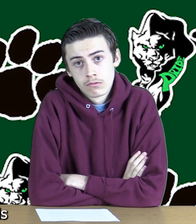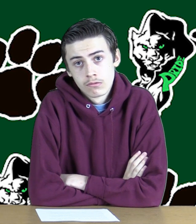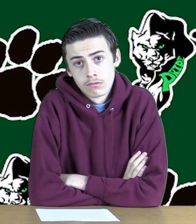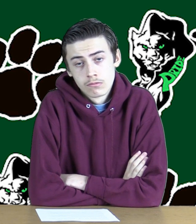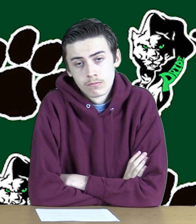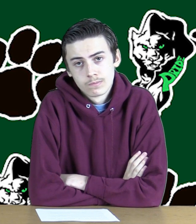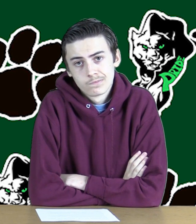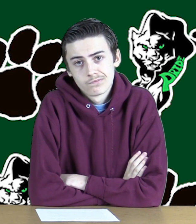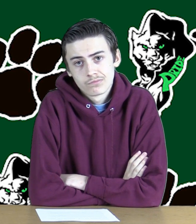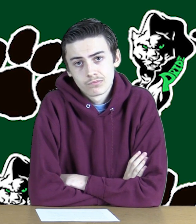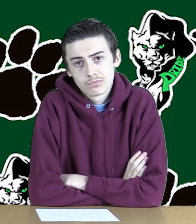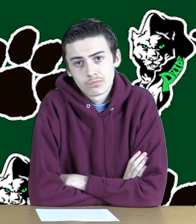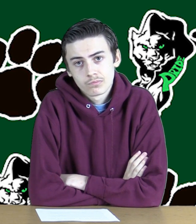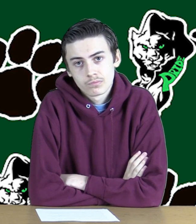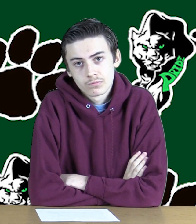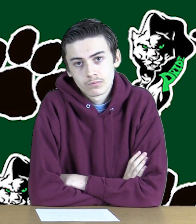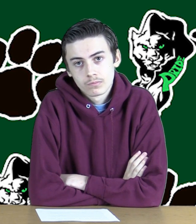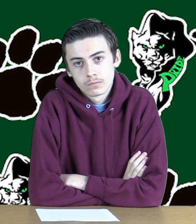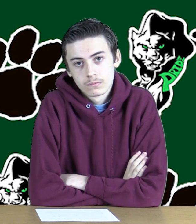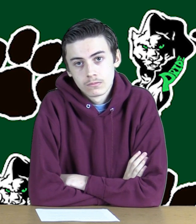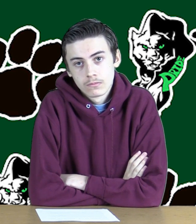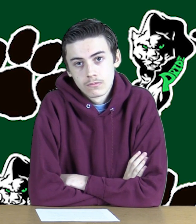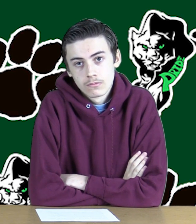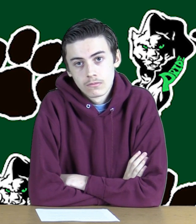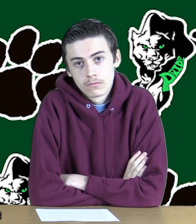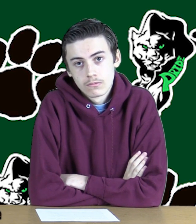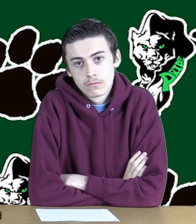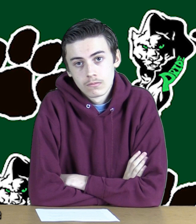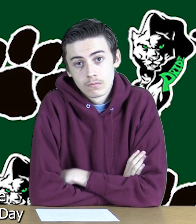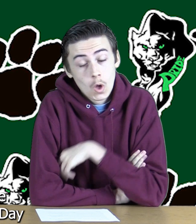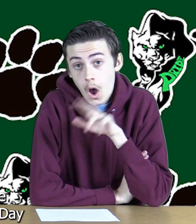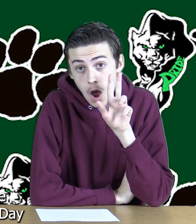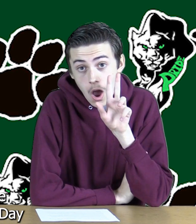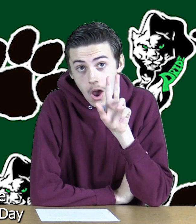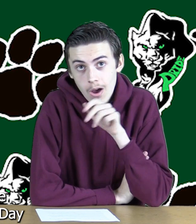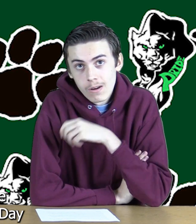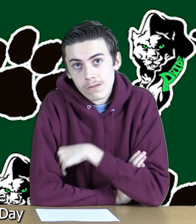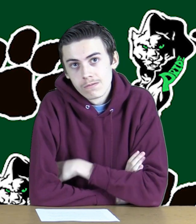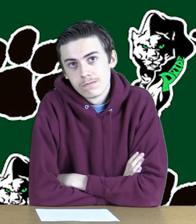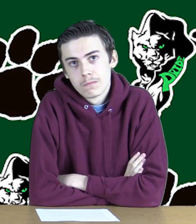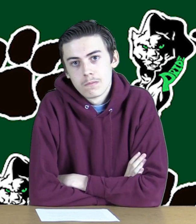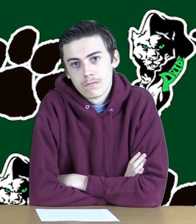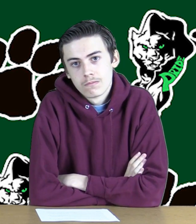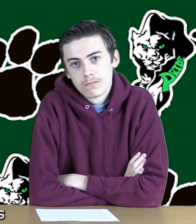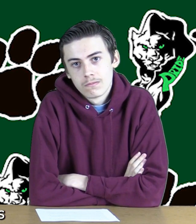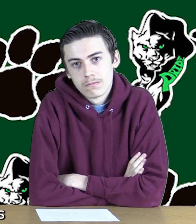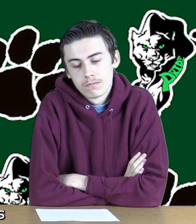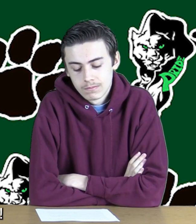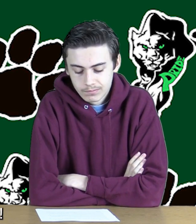is the first ever Paul Talk Spirit Day. Please participate by dressing up like a hippie or wear peace signs to promote the International Day of Peace. Let's see which class has the most